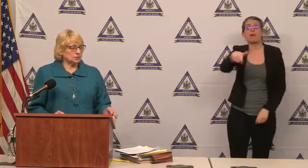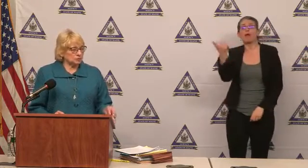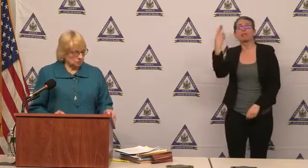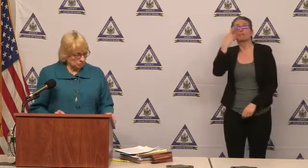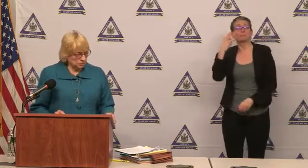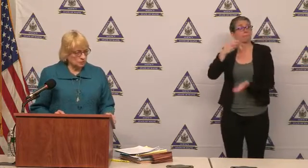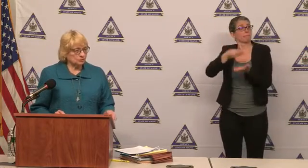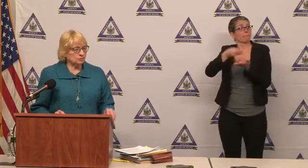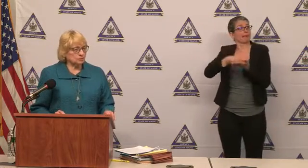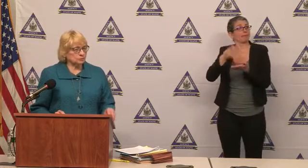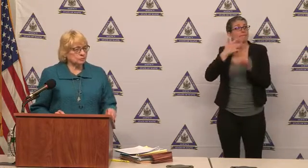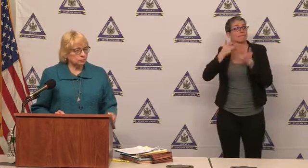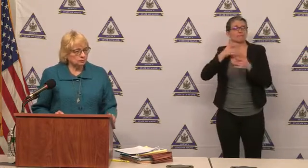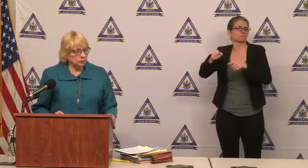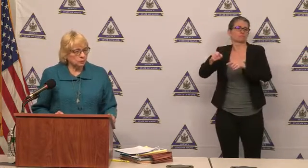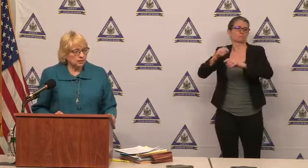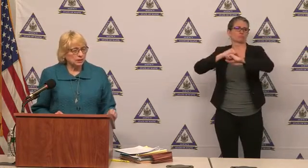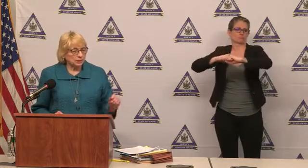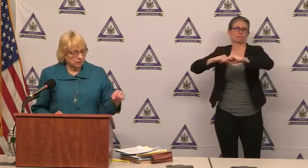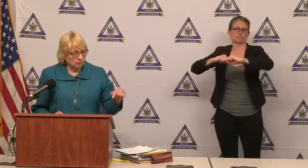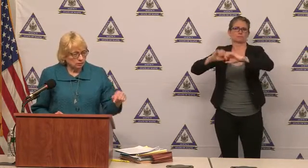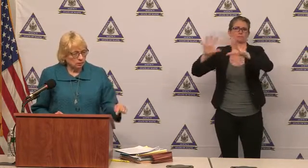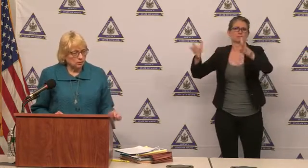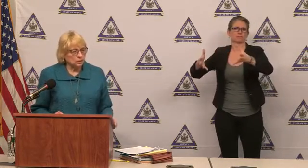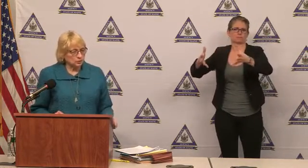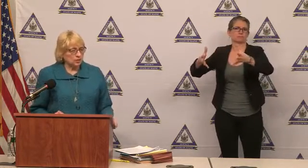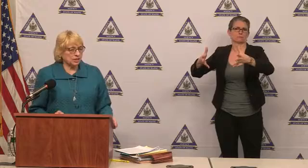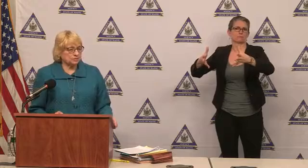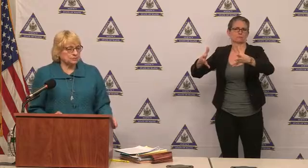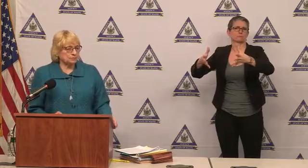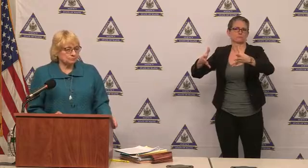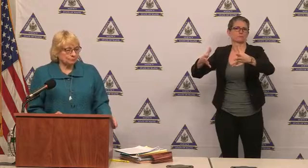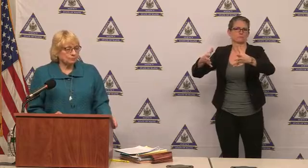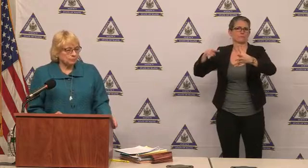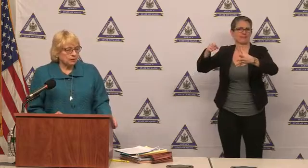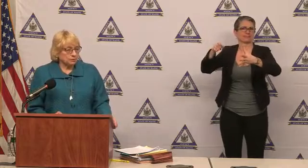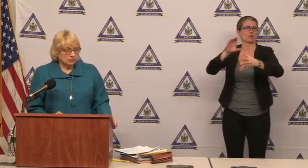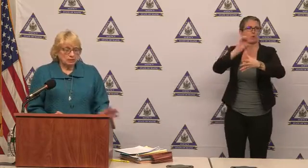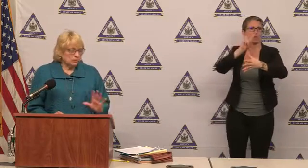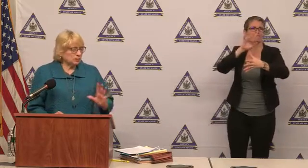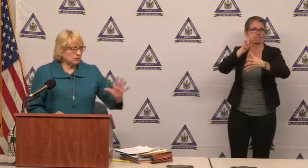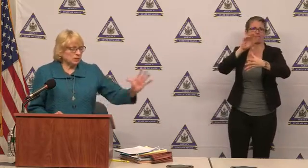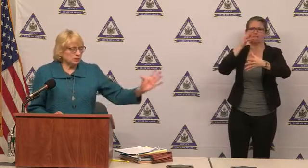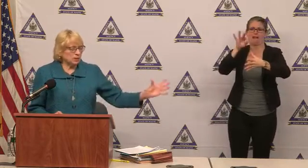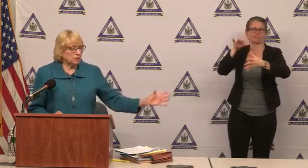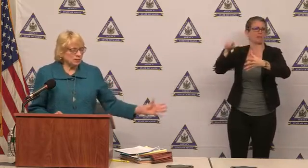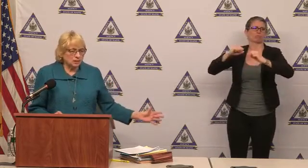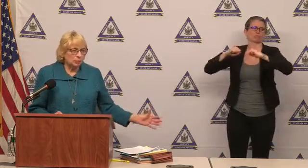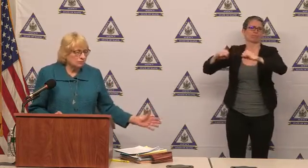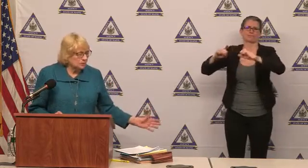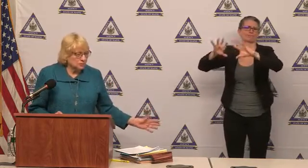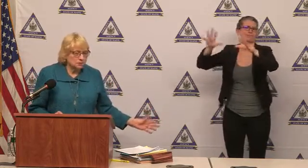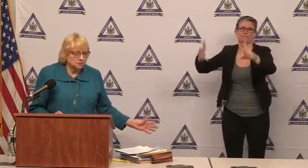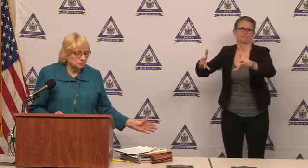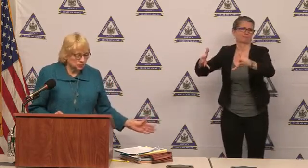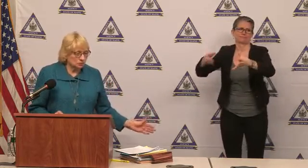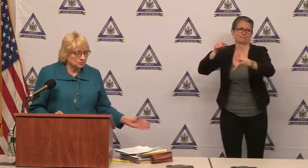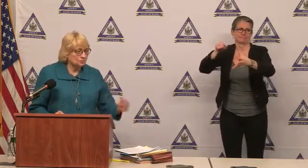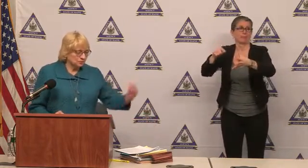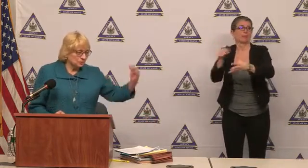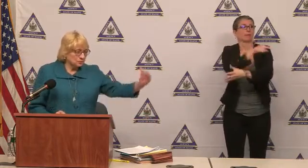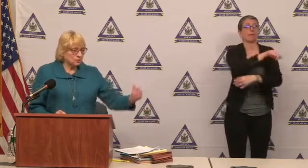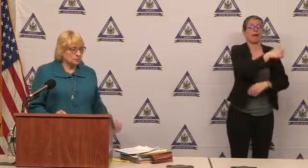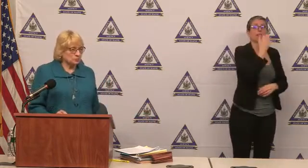actively discourage evictions from going forward on those cases. There may be a number of other kinds of